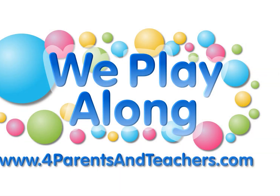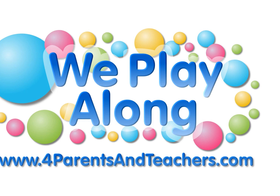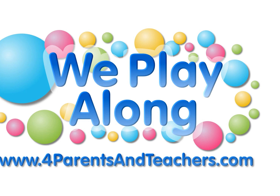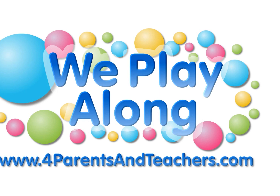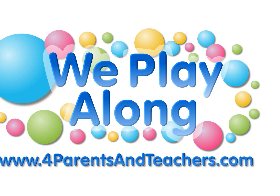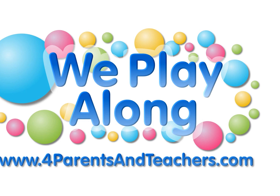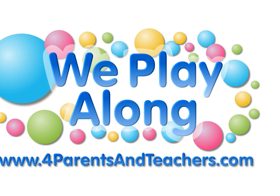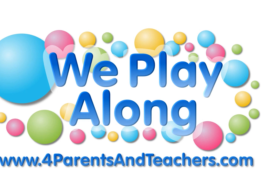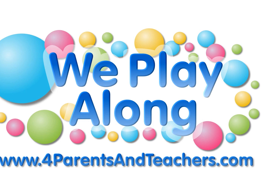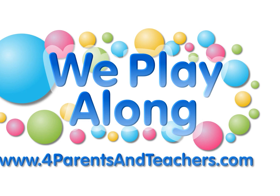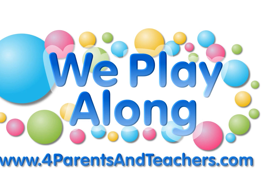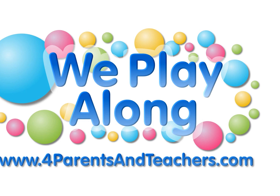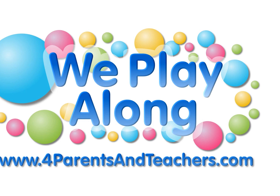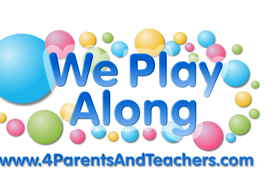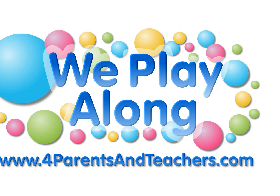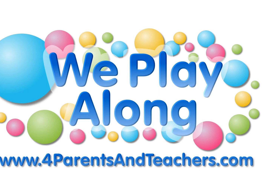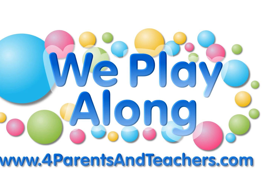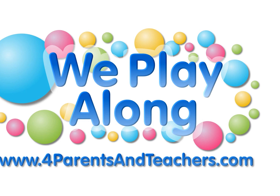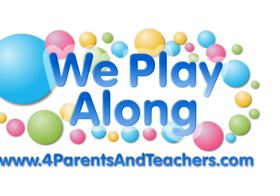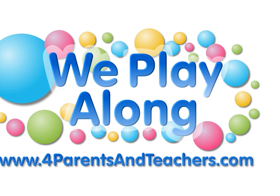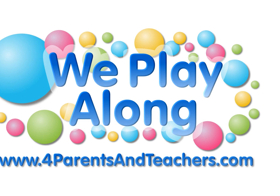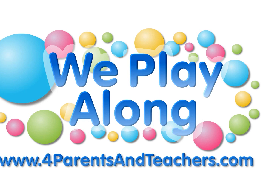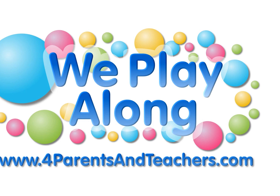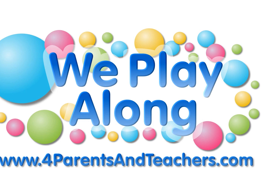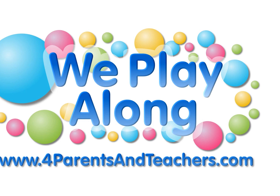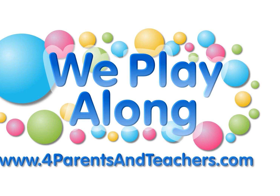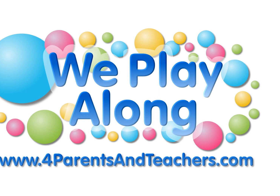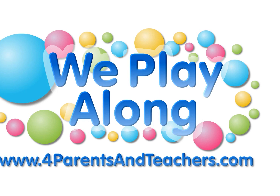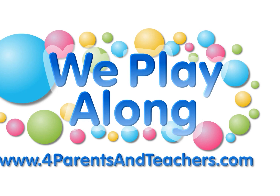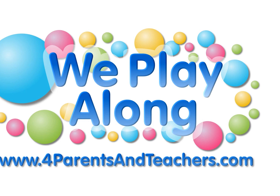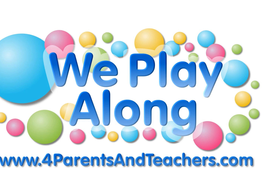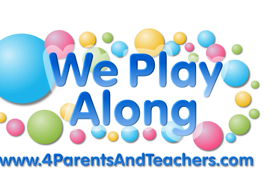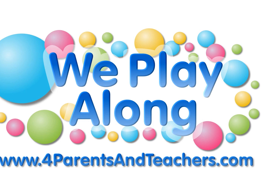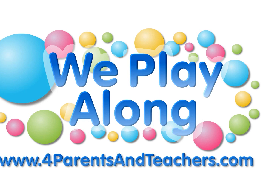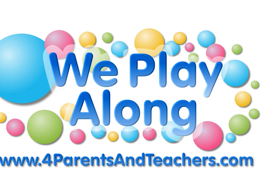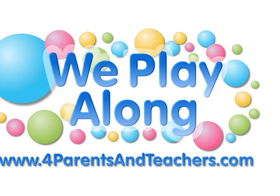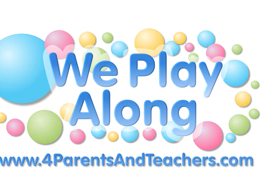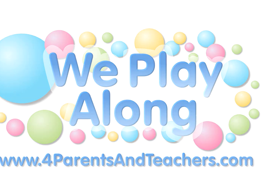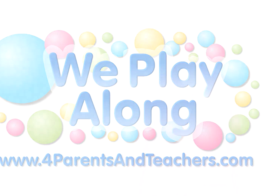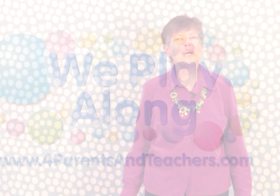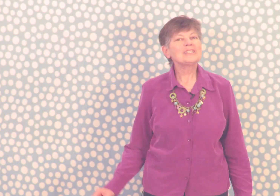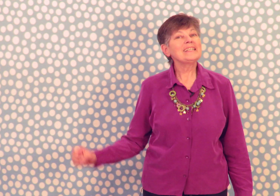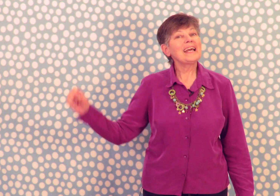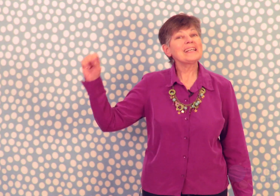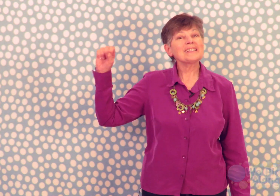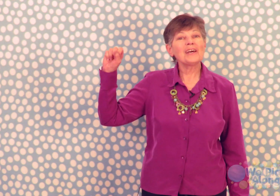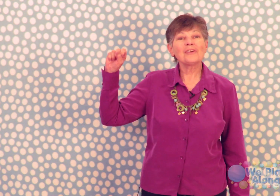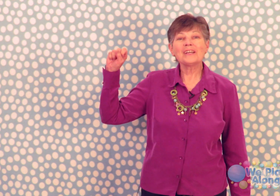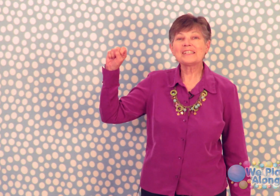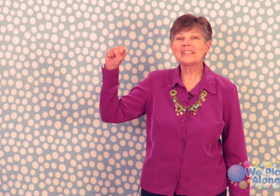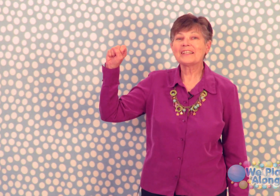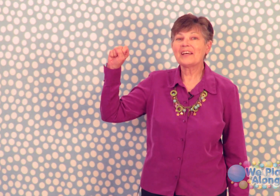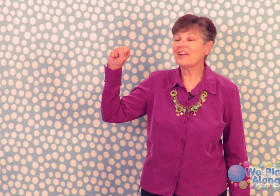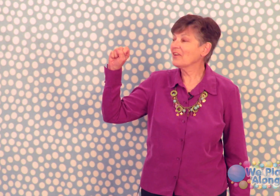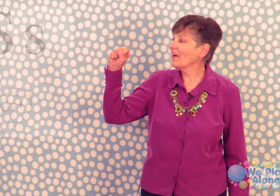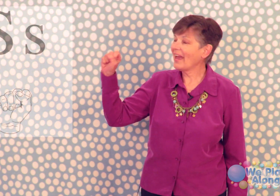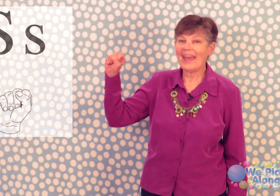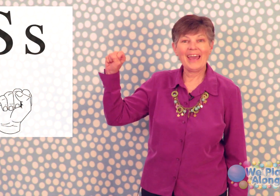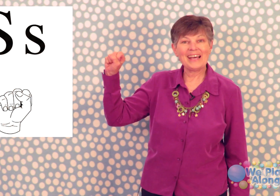along. Come on and play along. Play, play, play along. Come on and play along. Today's letter is the letter